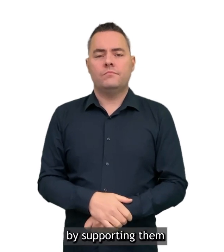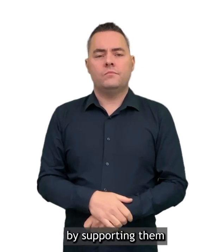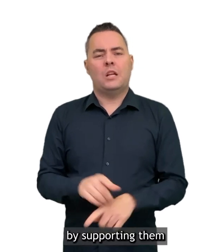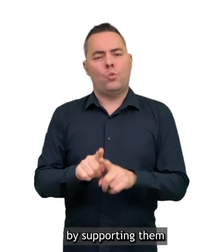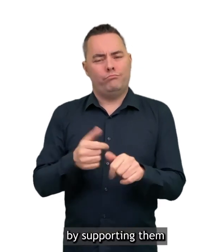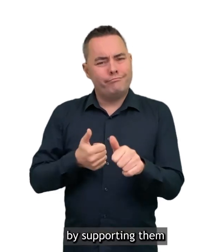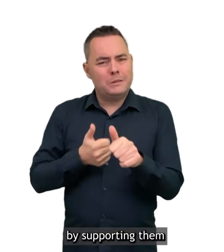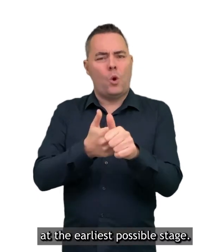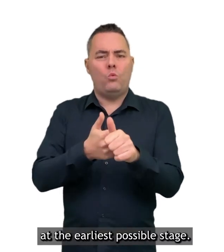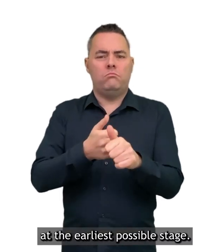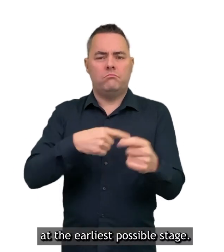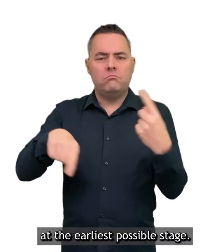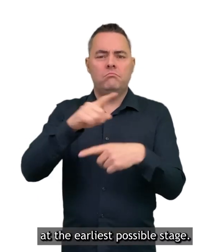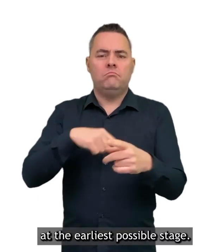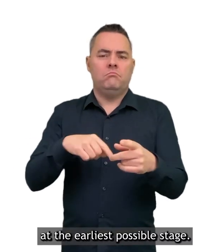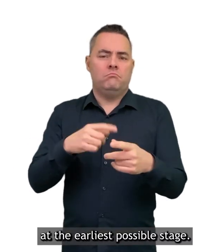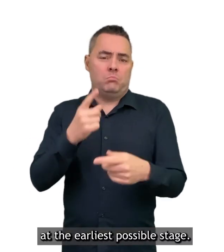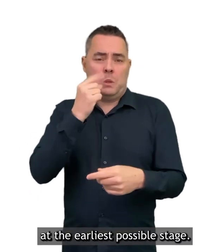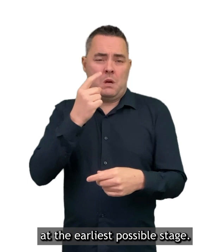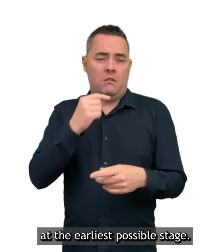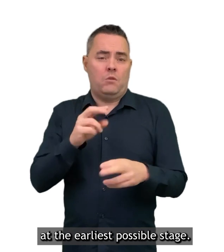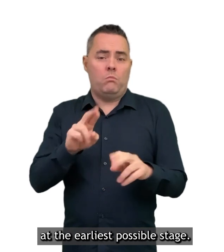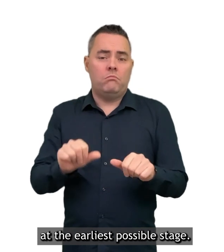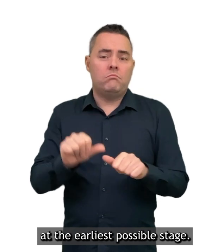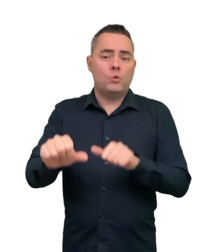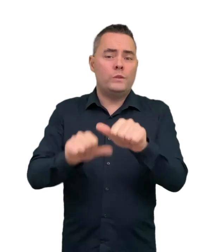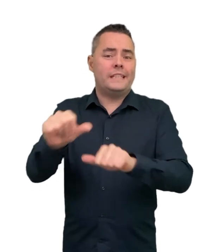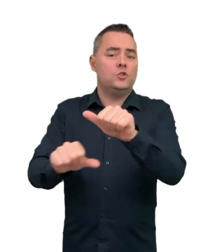By supporting them at the earliest possible stage.